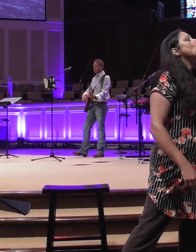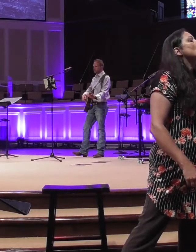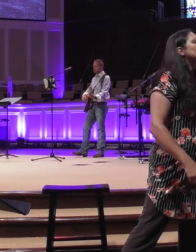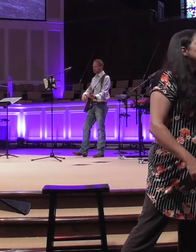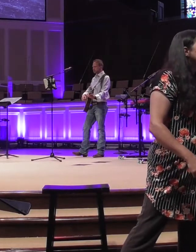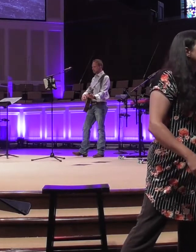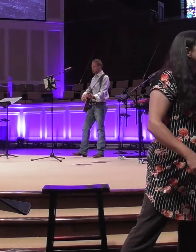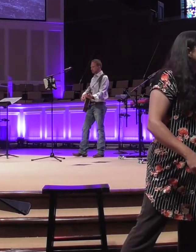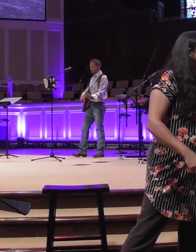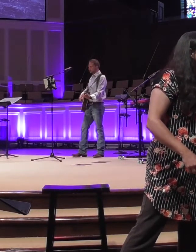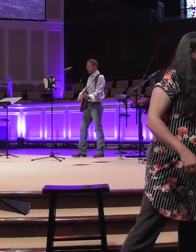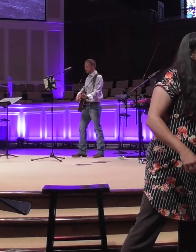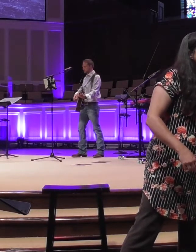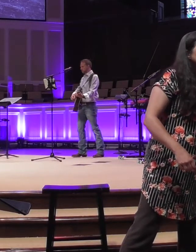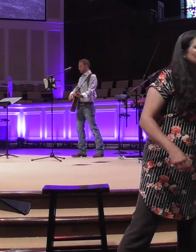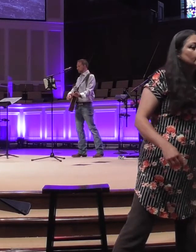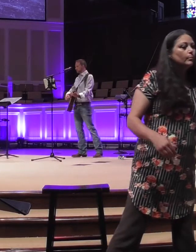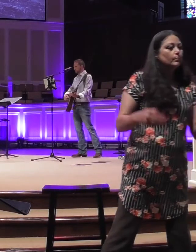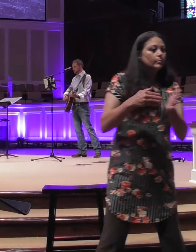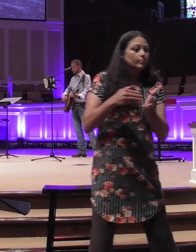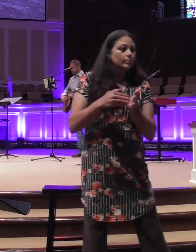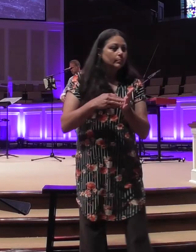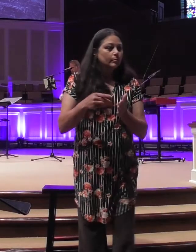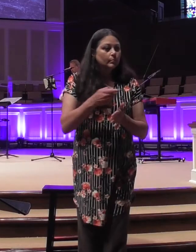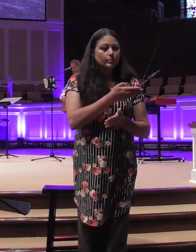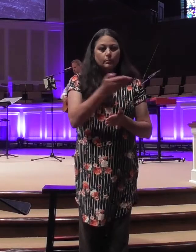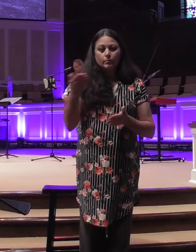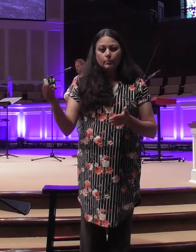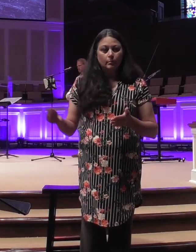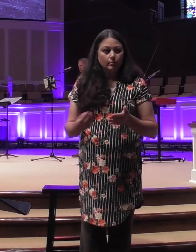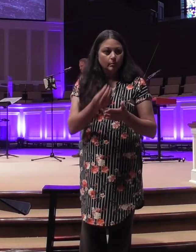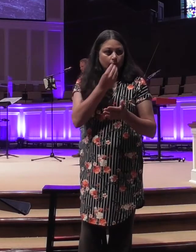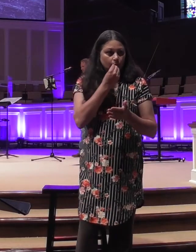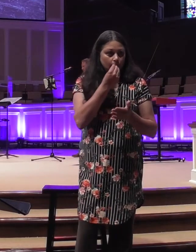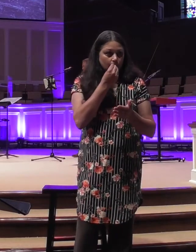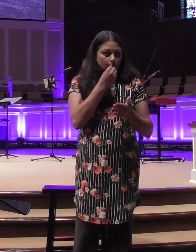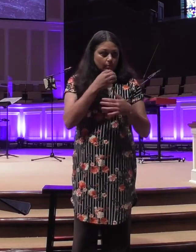For as often as you eat this bread and drink the cup,